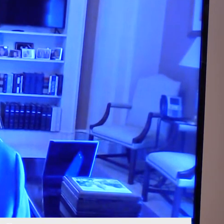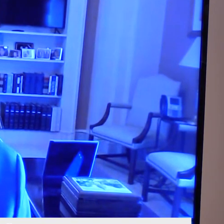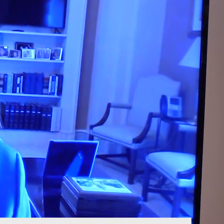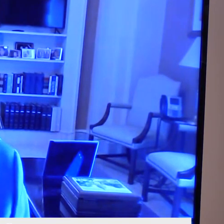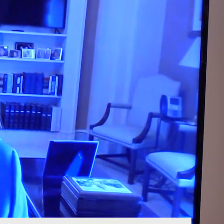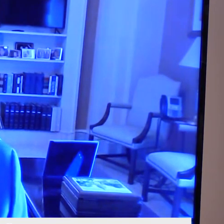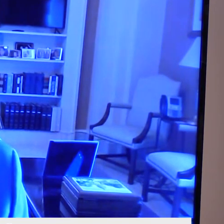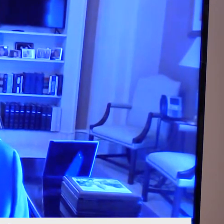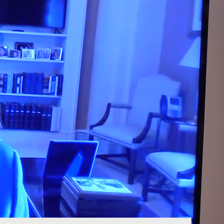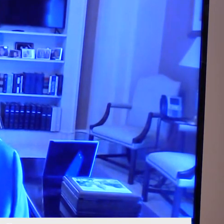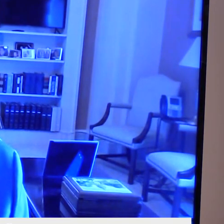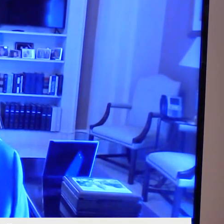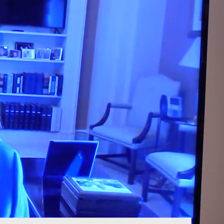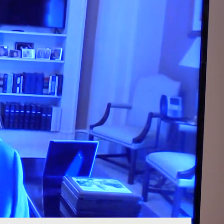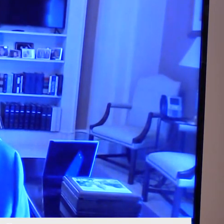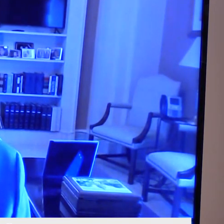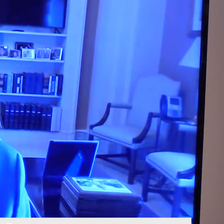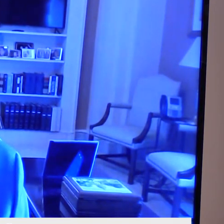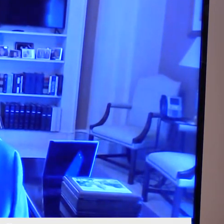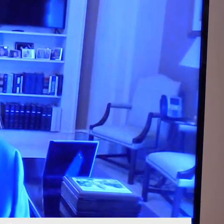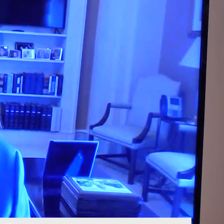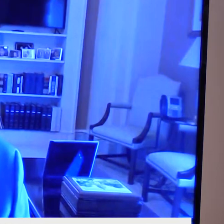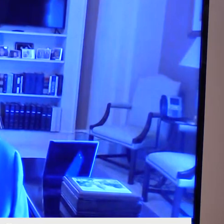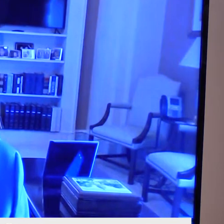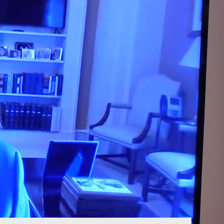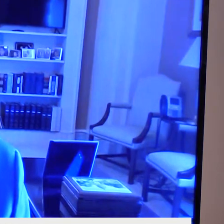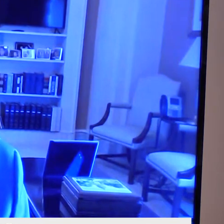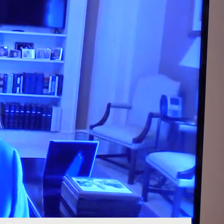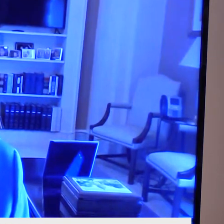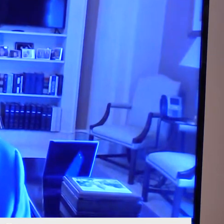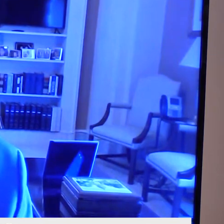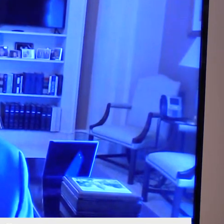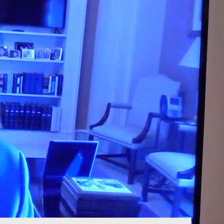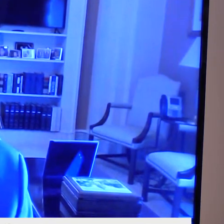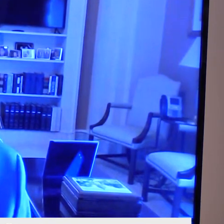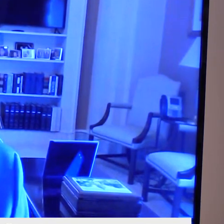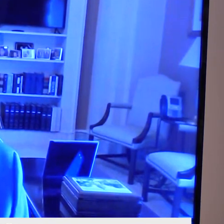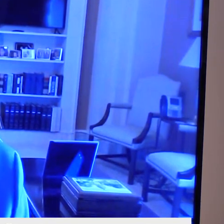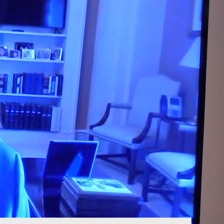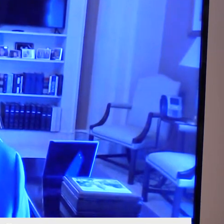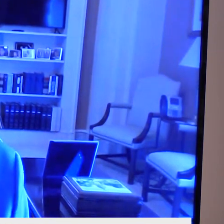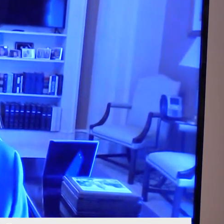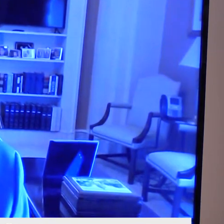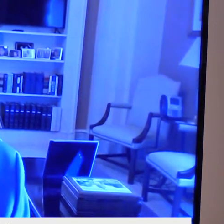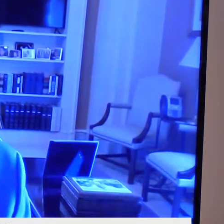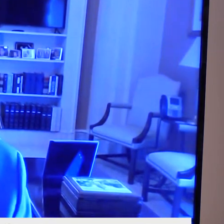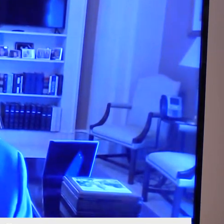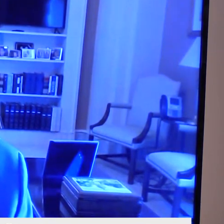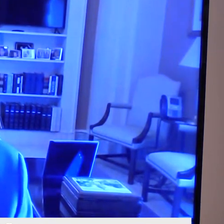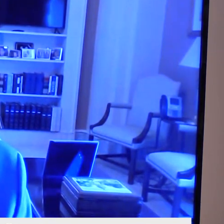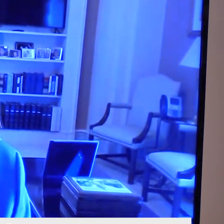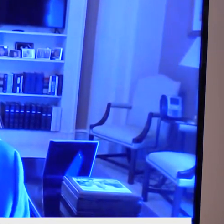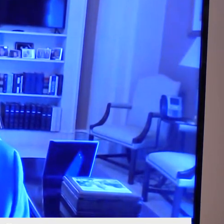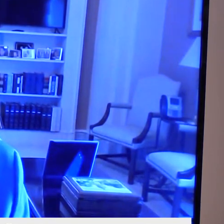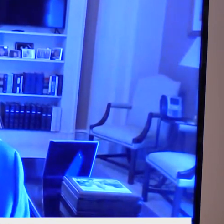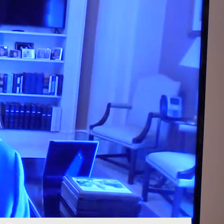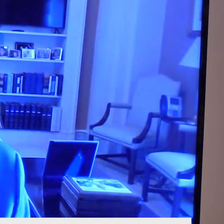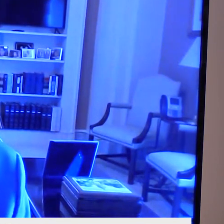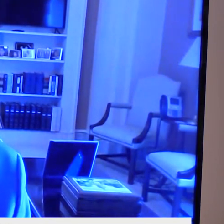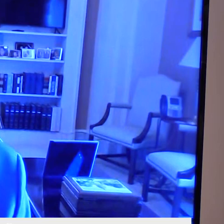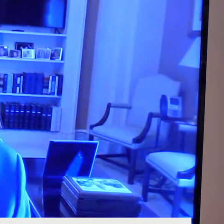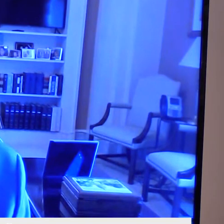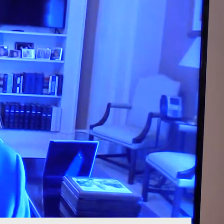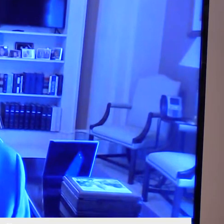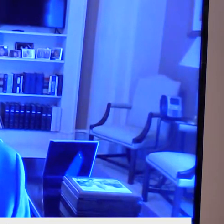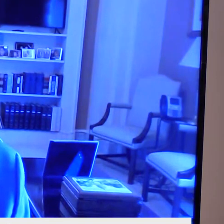I've talked with people all over our state, from the north to the south, hundreds of Vermonters in the